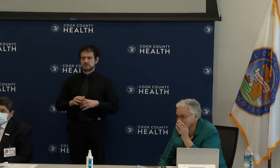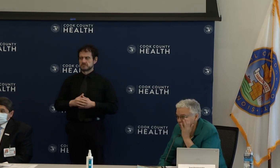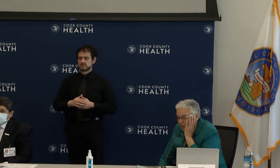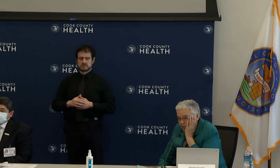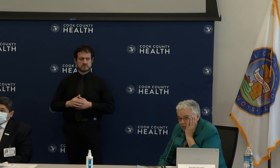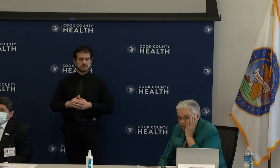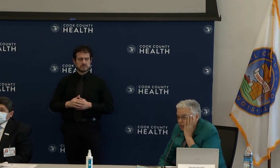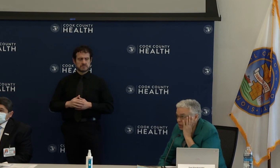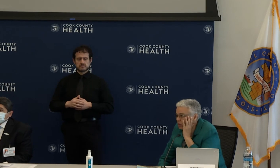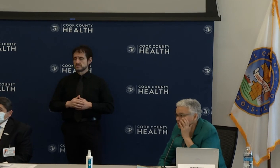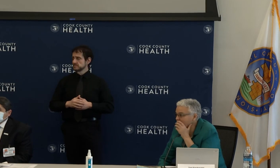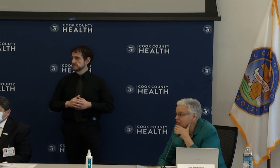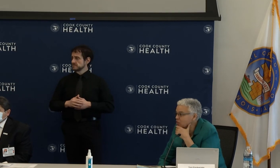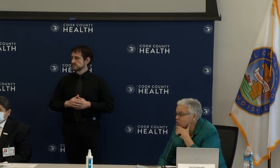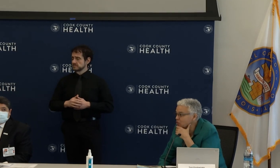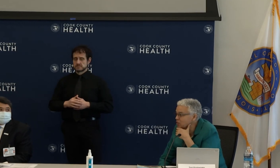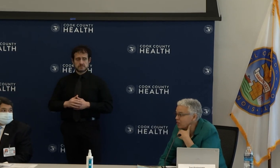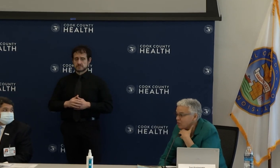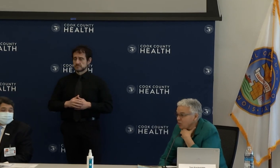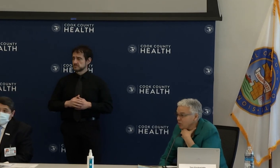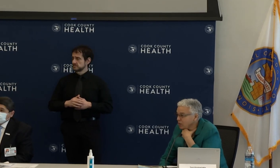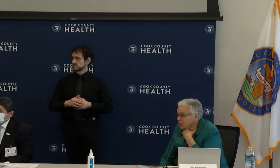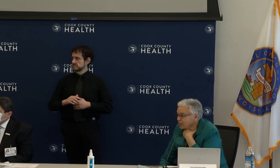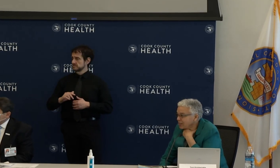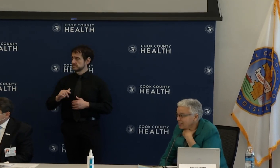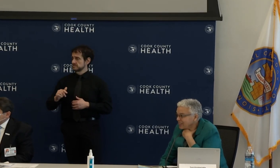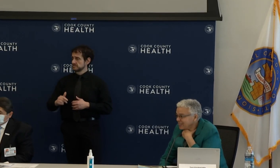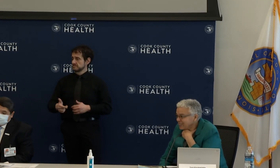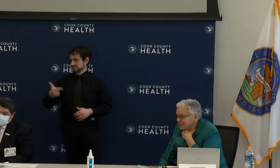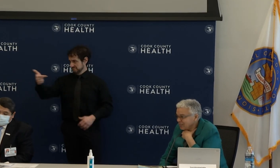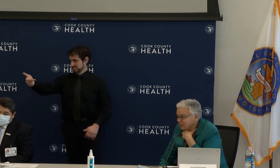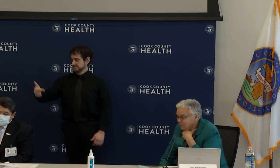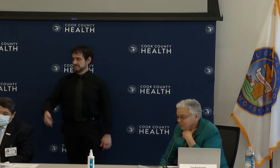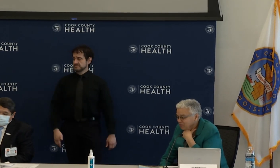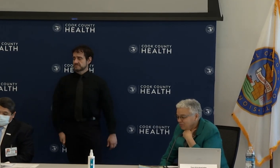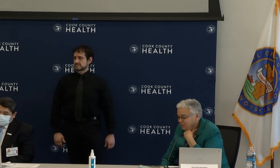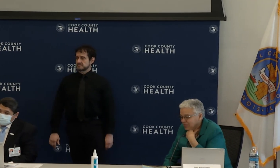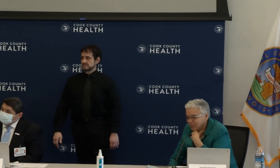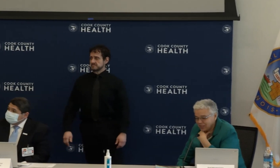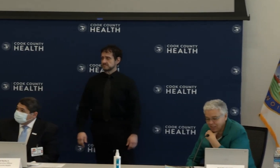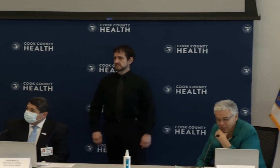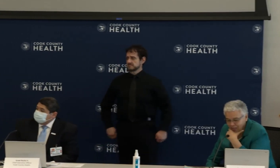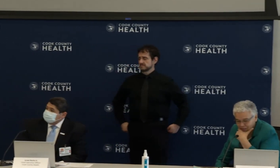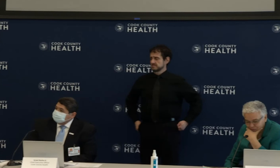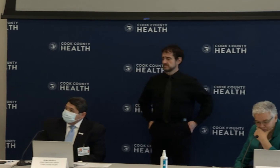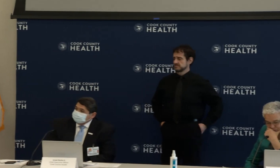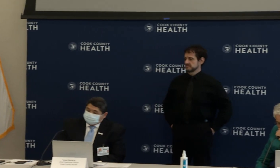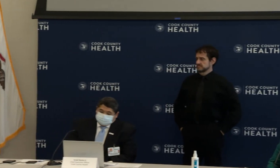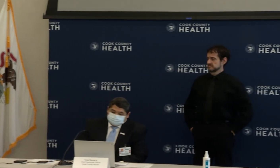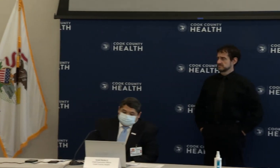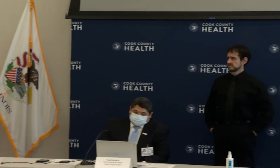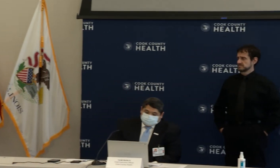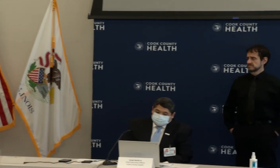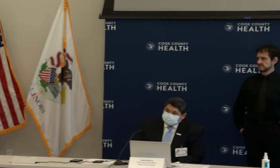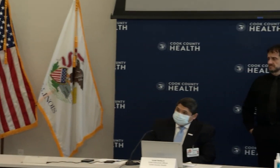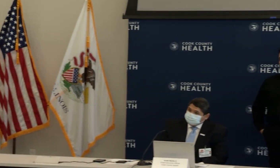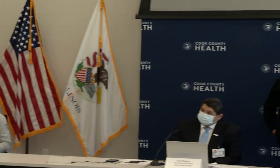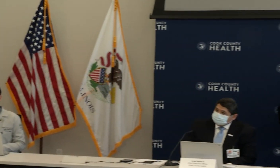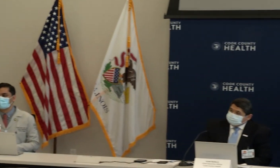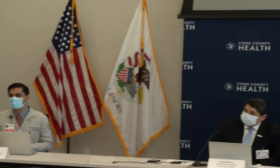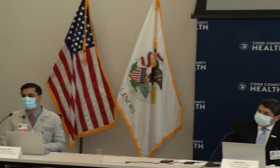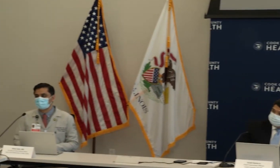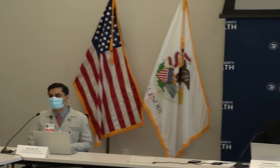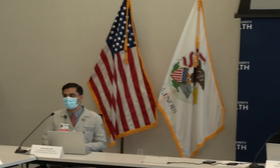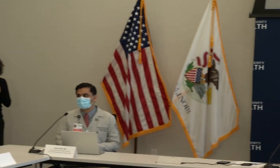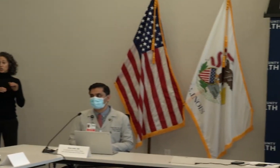we go. I think it's your turn, Dr. Rubin. The first